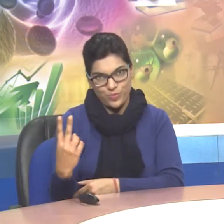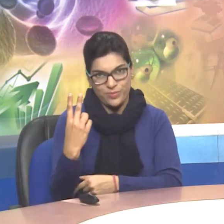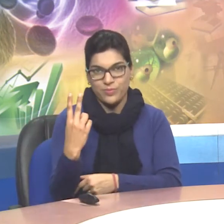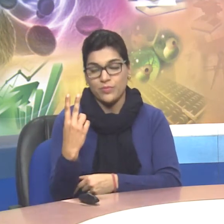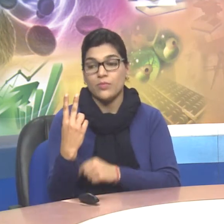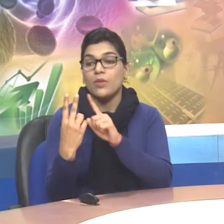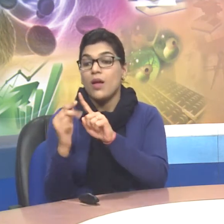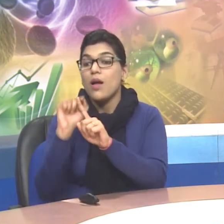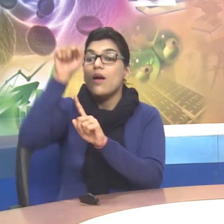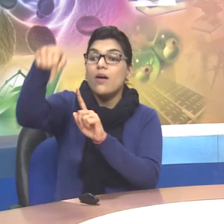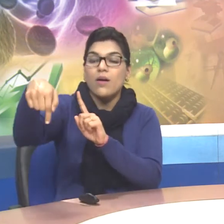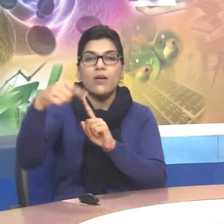appeared from behind her